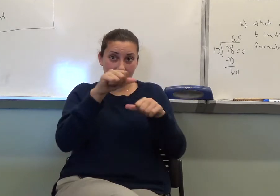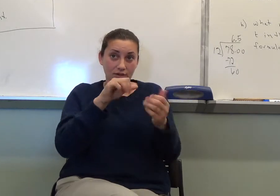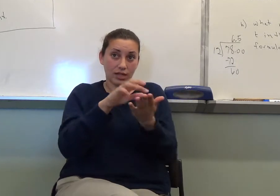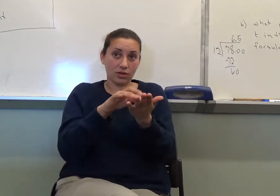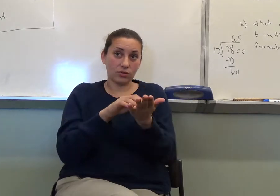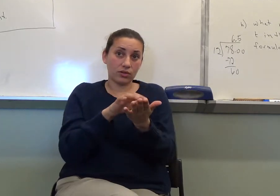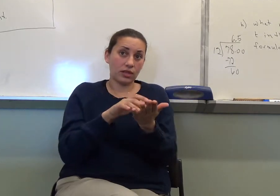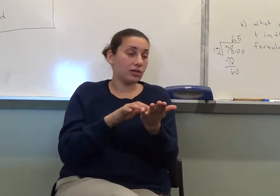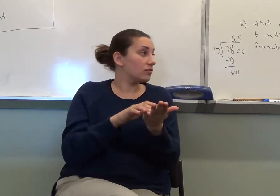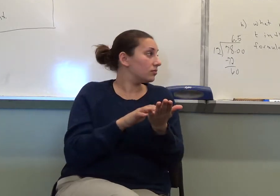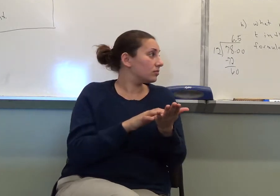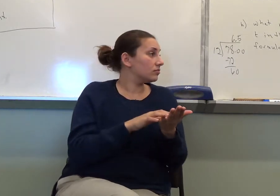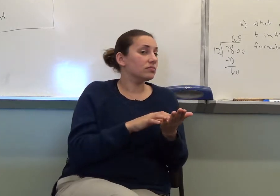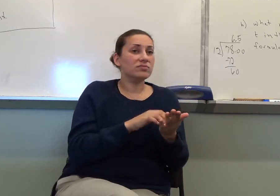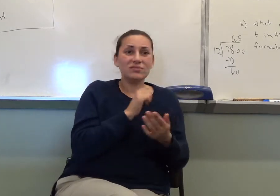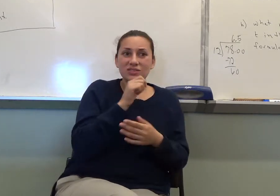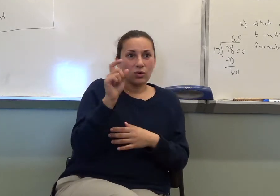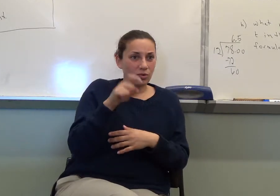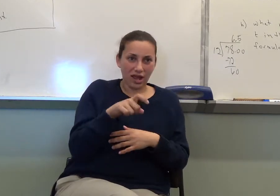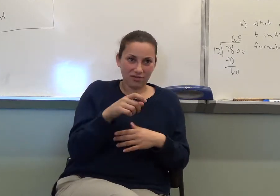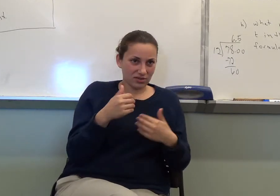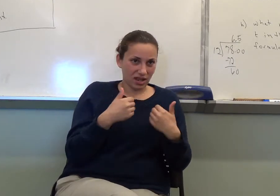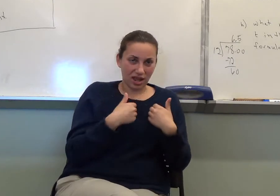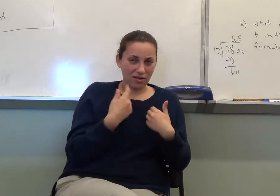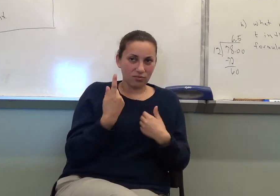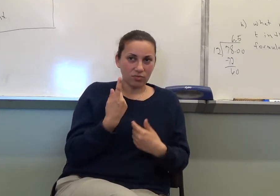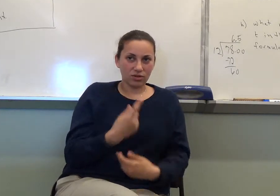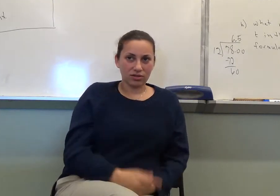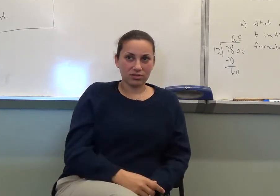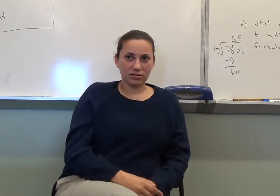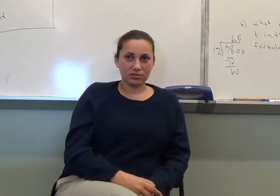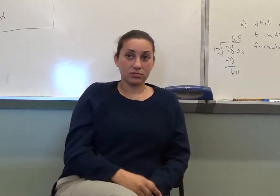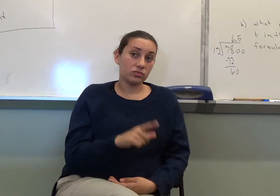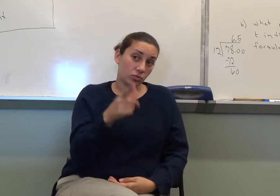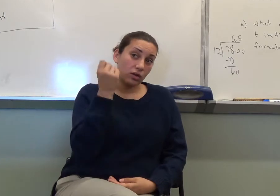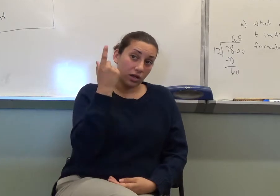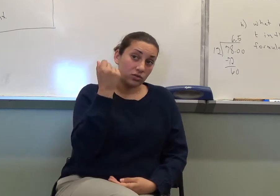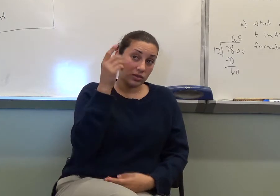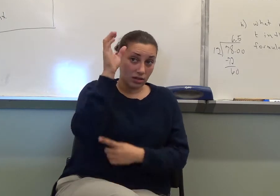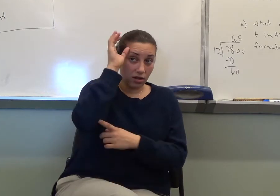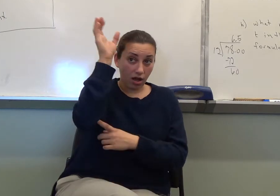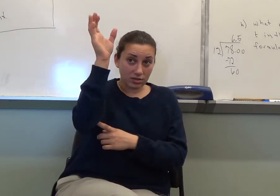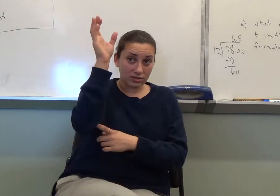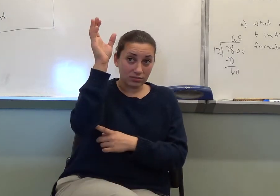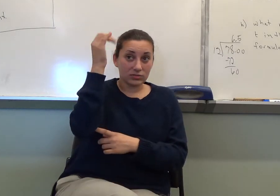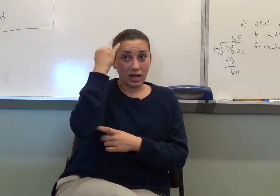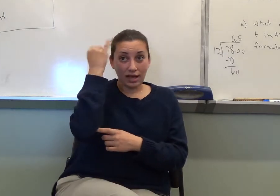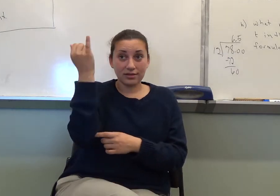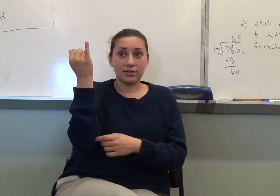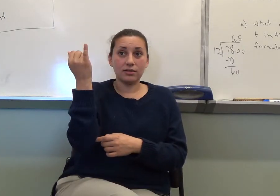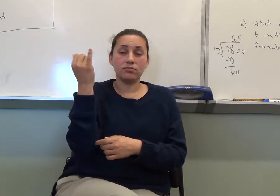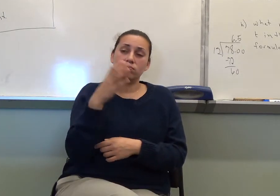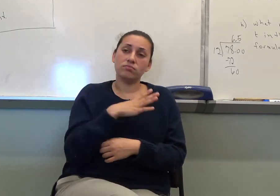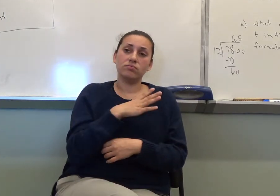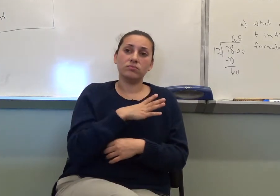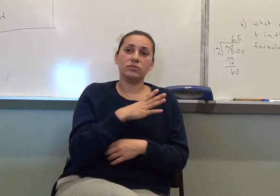you don't have to have one. If you understand the concept behind it and understand how to use